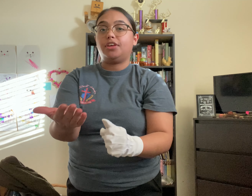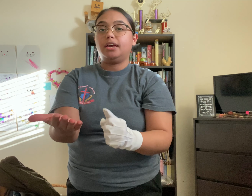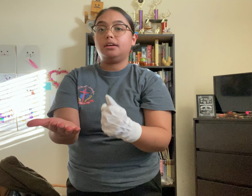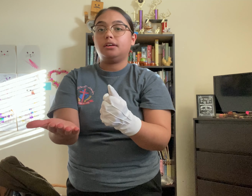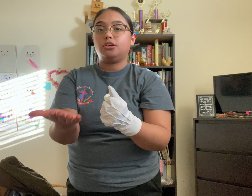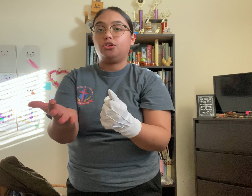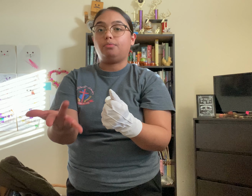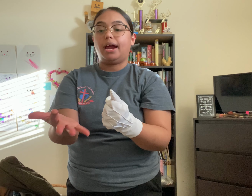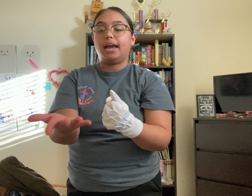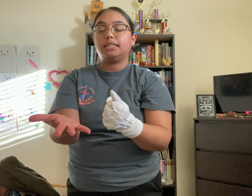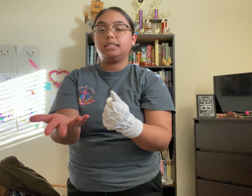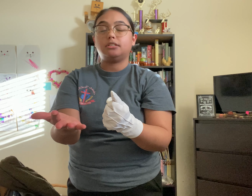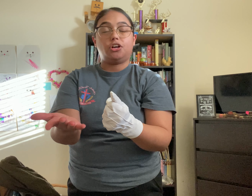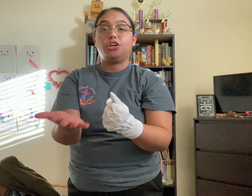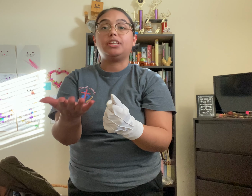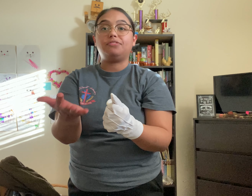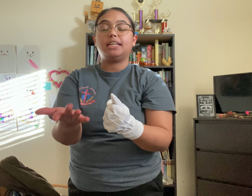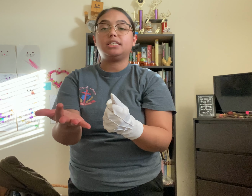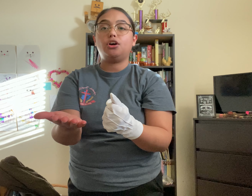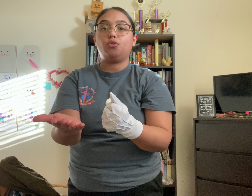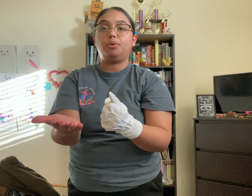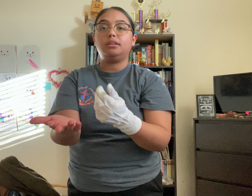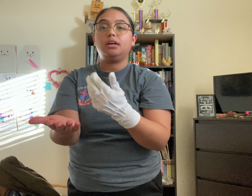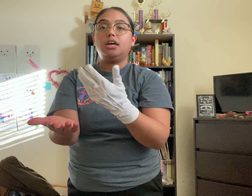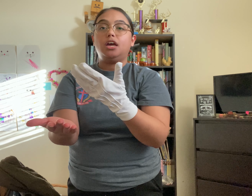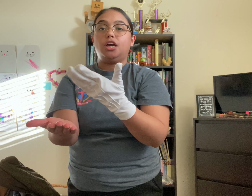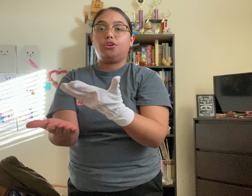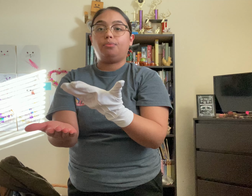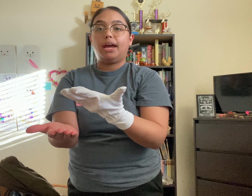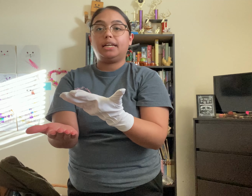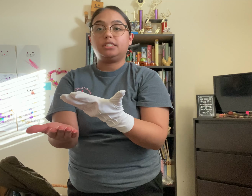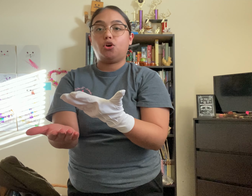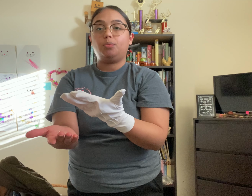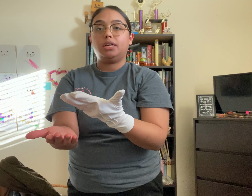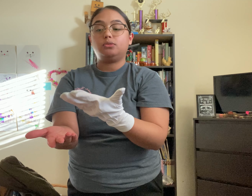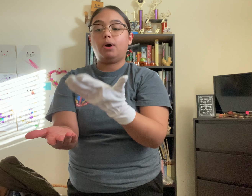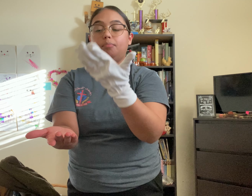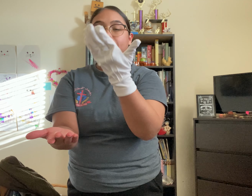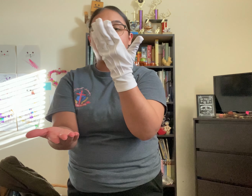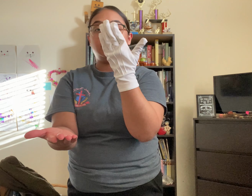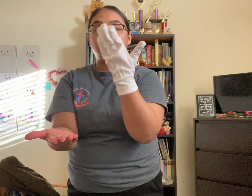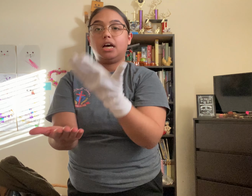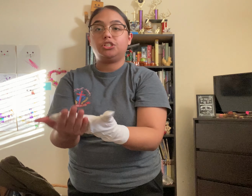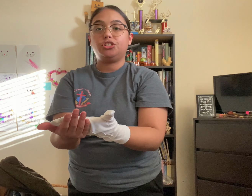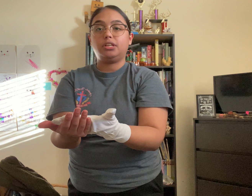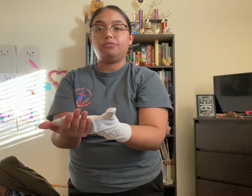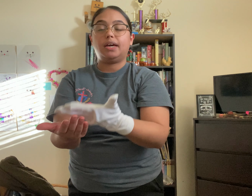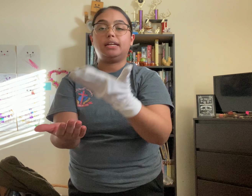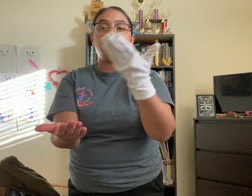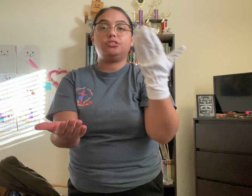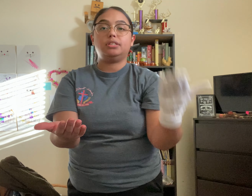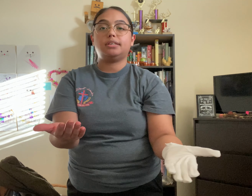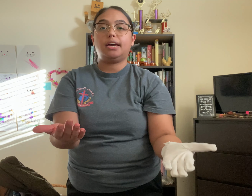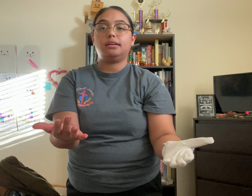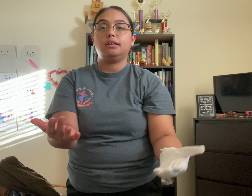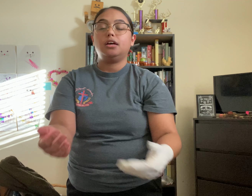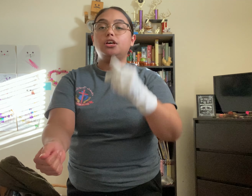thing, your left hand is going to open, and your right hand is going to open as well, but it's going to touch your left hand and then to the side. So